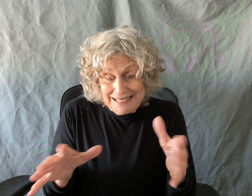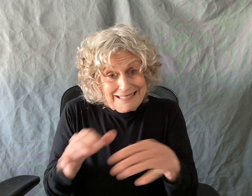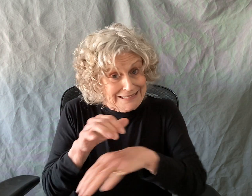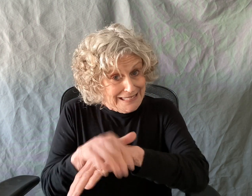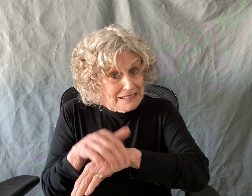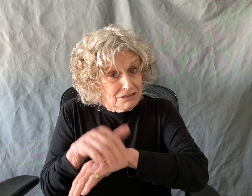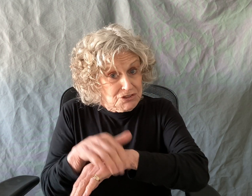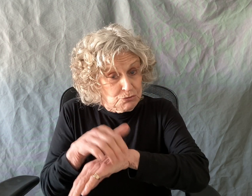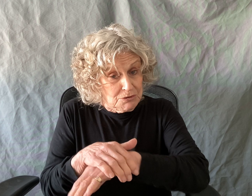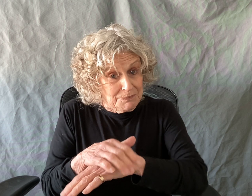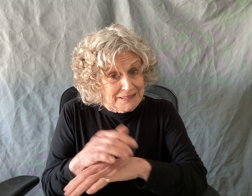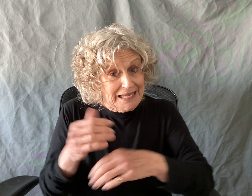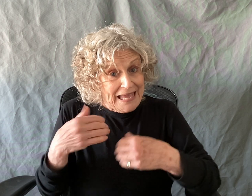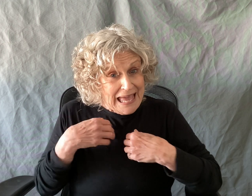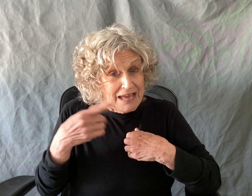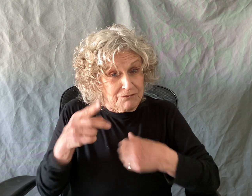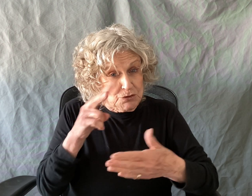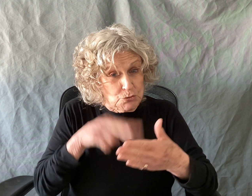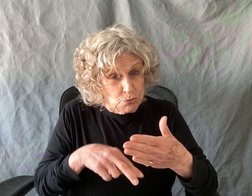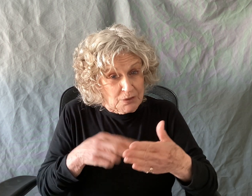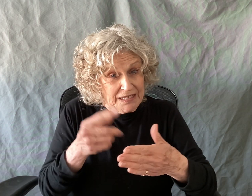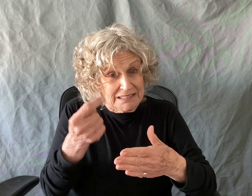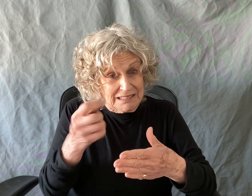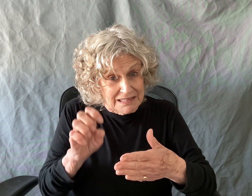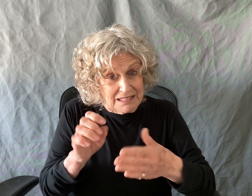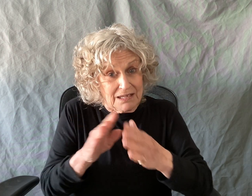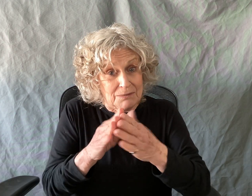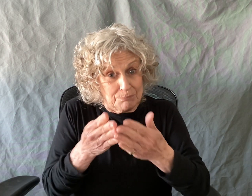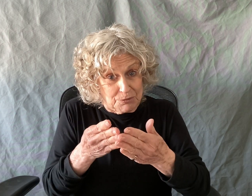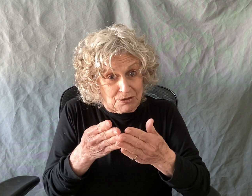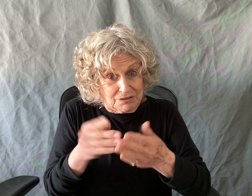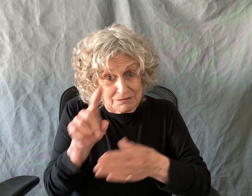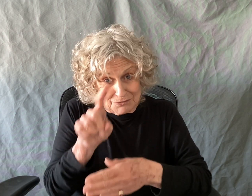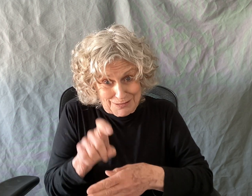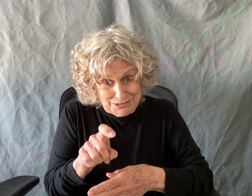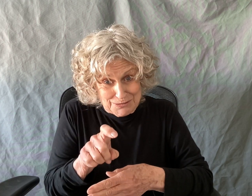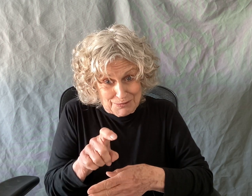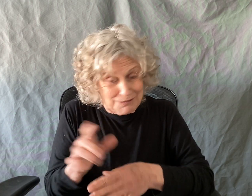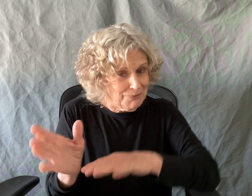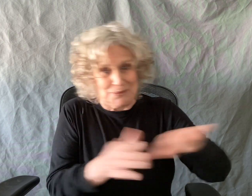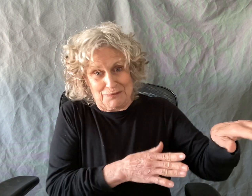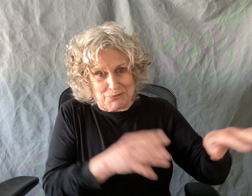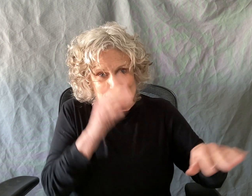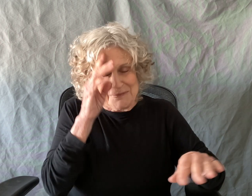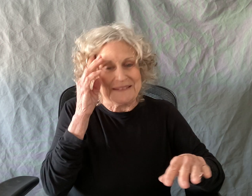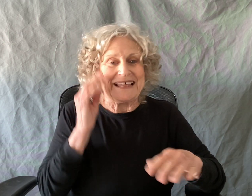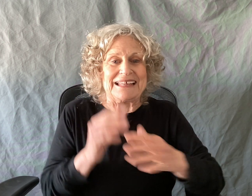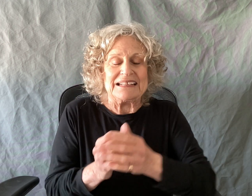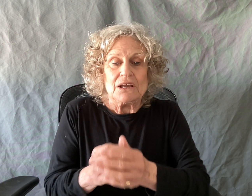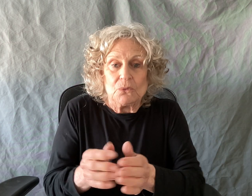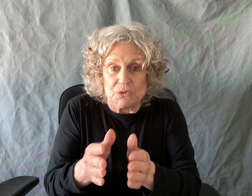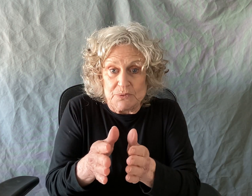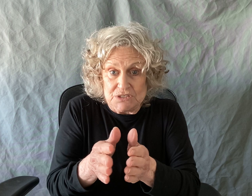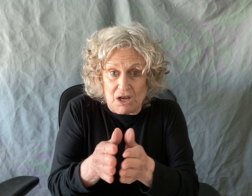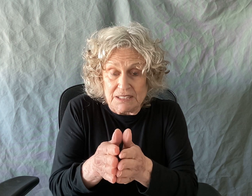In English, it would be, have you read the book? Question mark. We don't have to worry about that. What are we talking